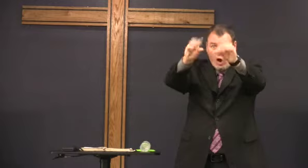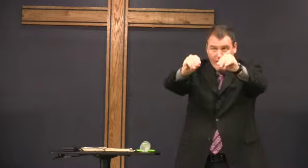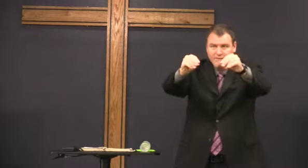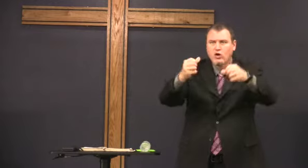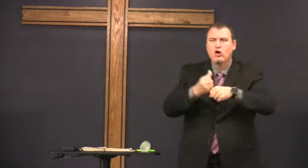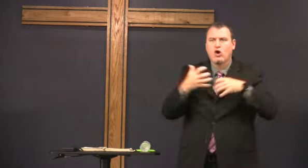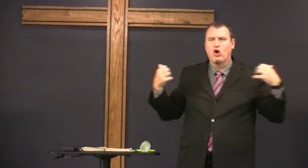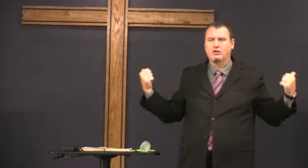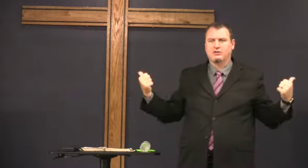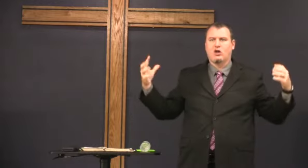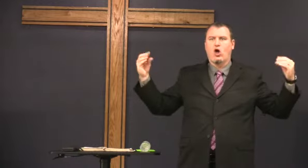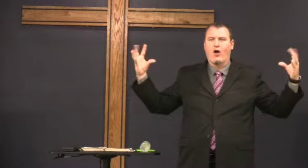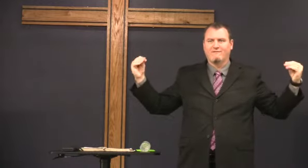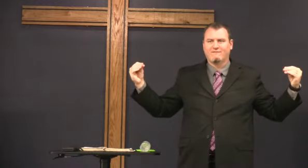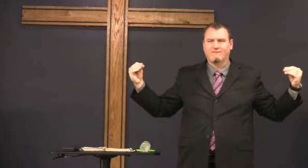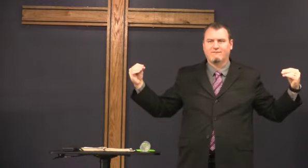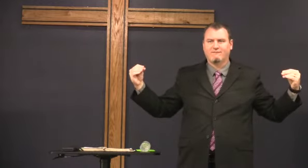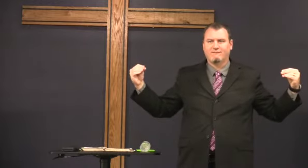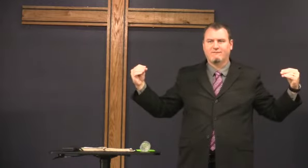I mean, I think it turned off because it timed out.